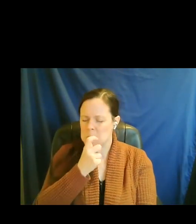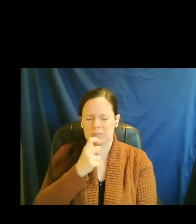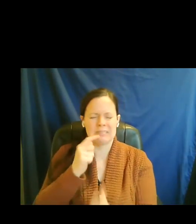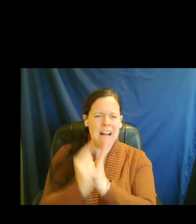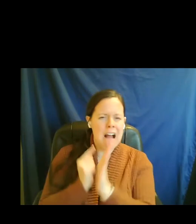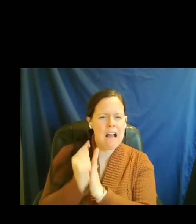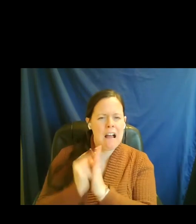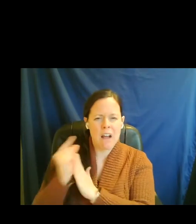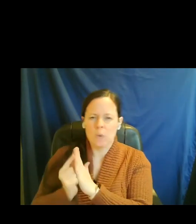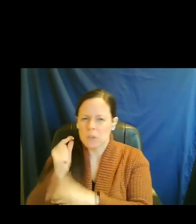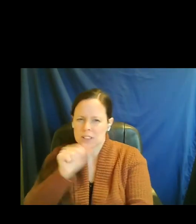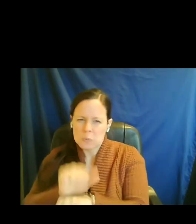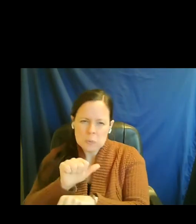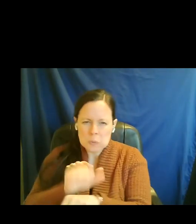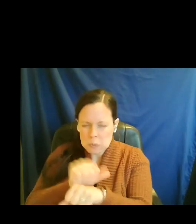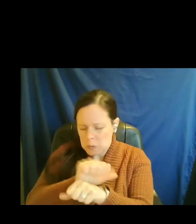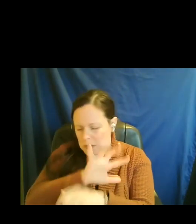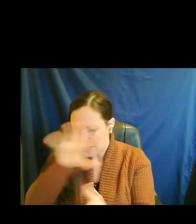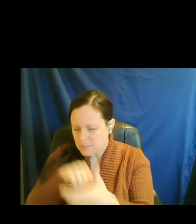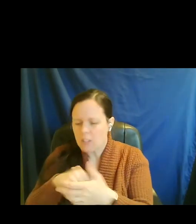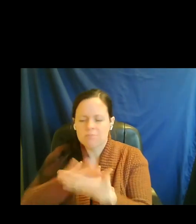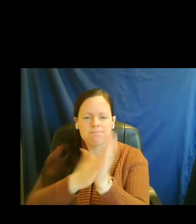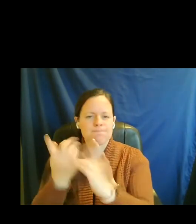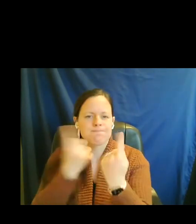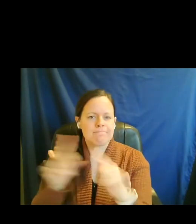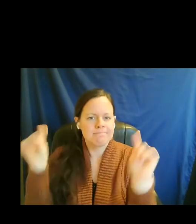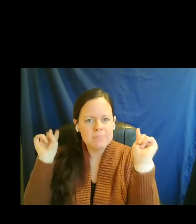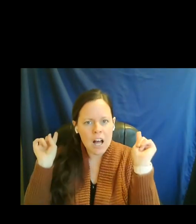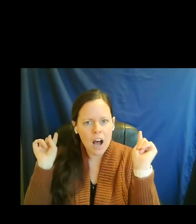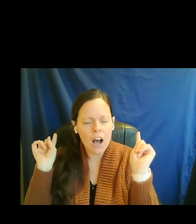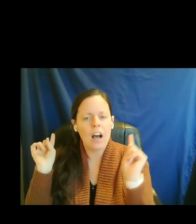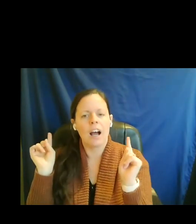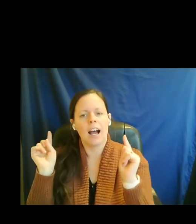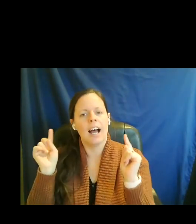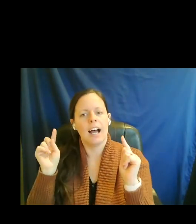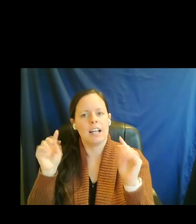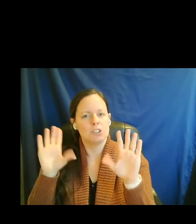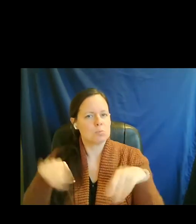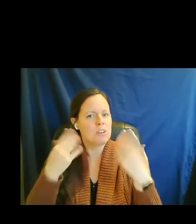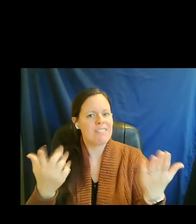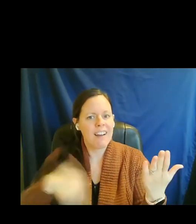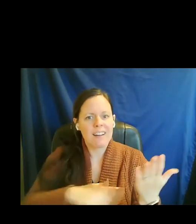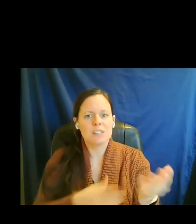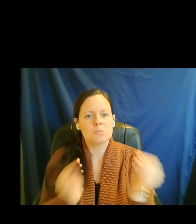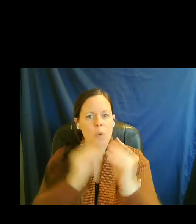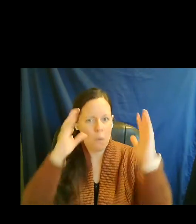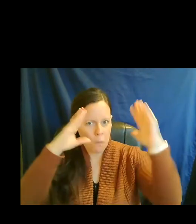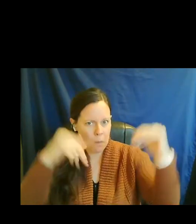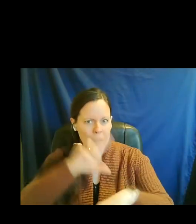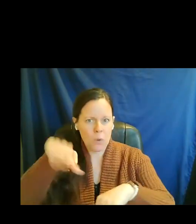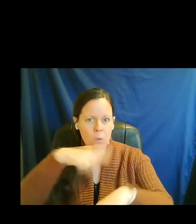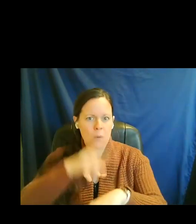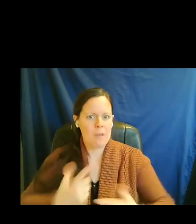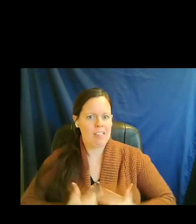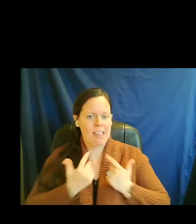and energy into this for the success and to edge us towards more hope of normalcy.